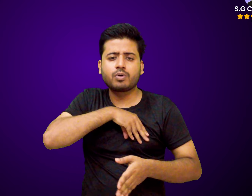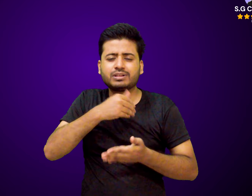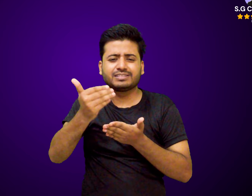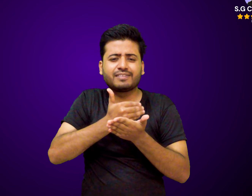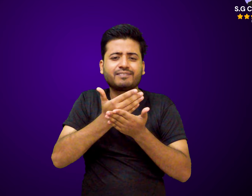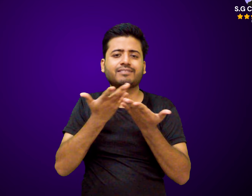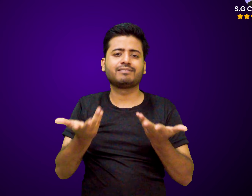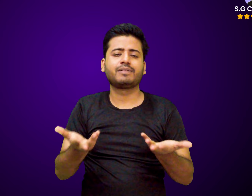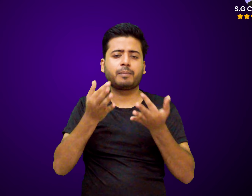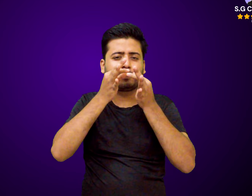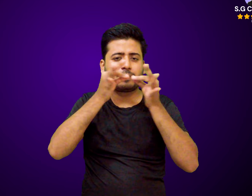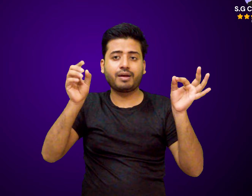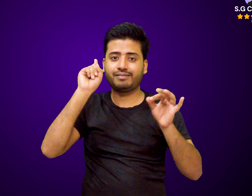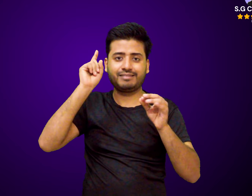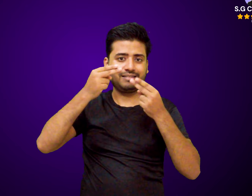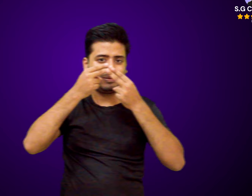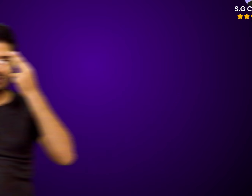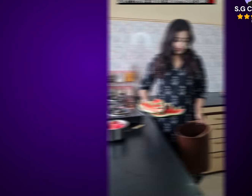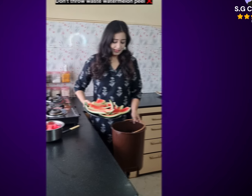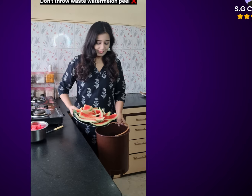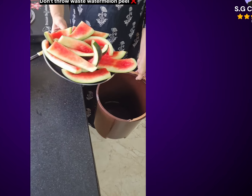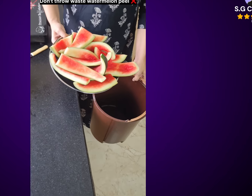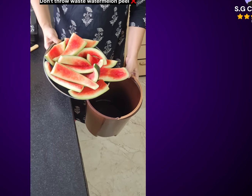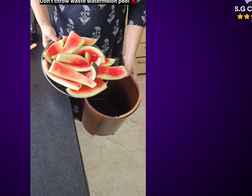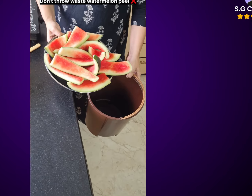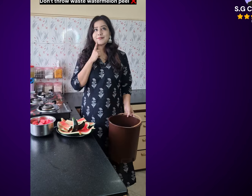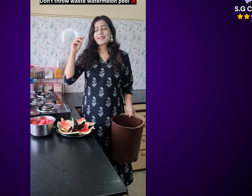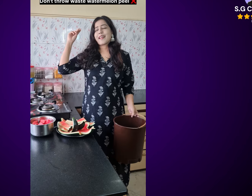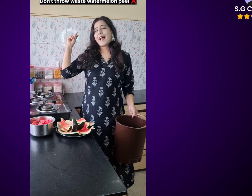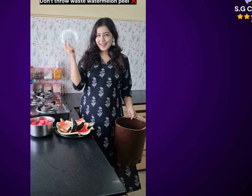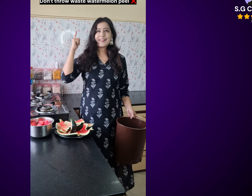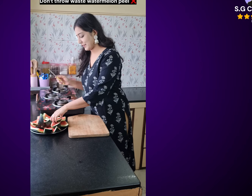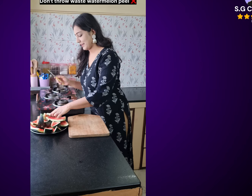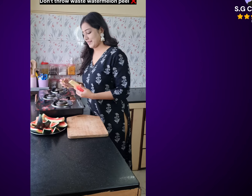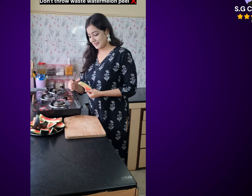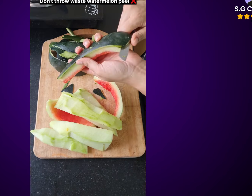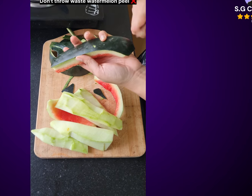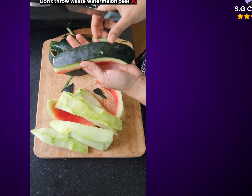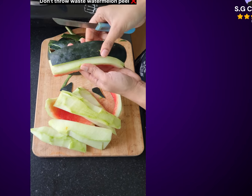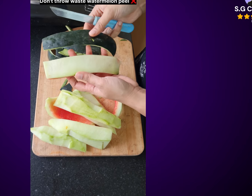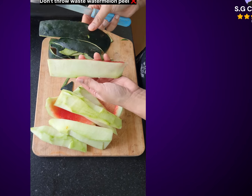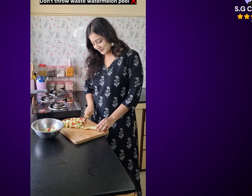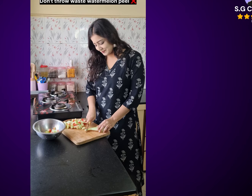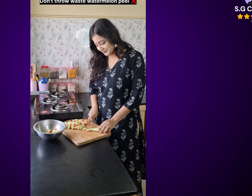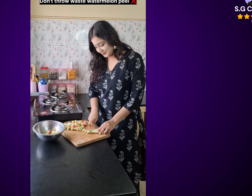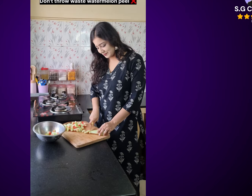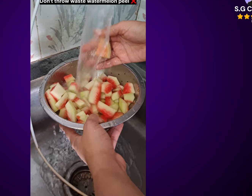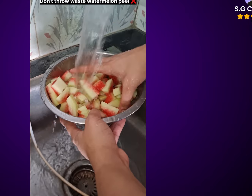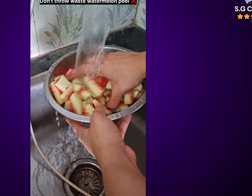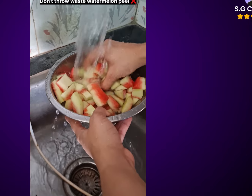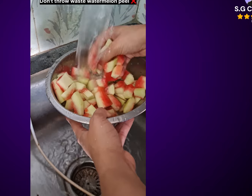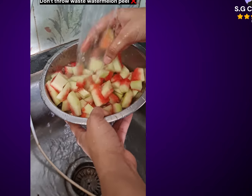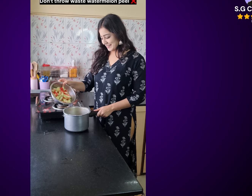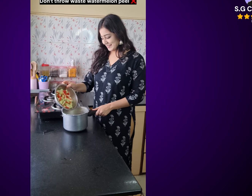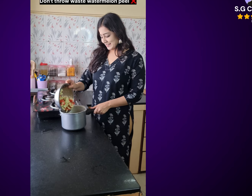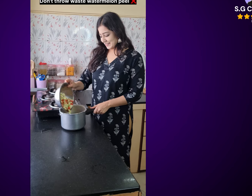summer dish. Gazpacho. Blend the peeled white rind with tomatoes, garlic, and fresh herbs to create a cool,